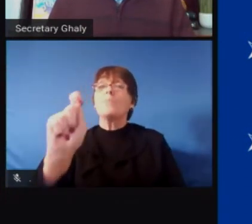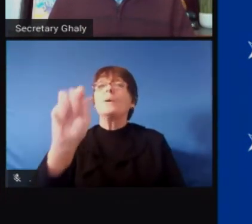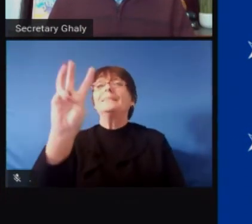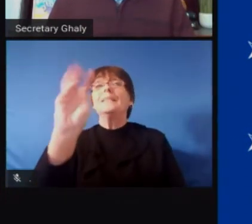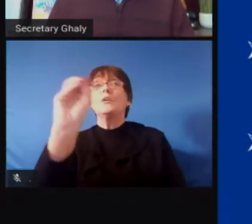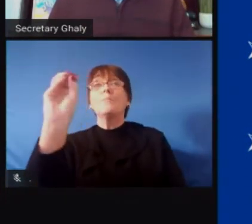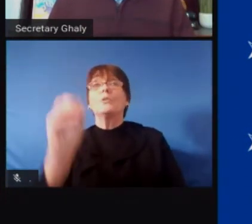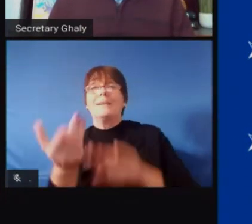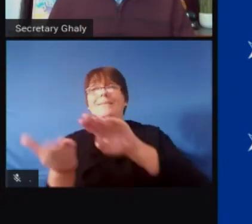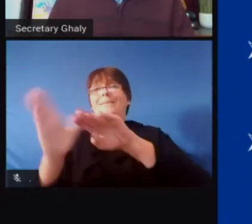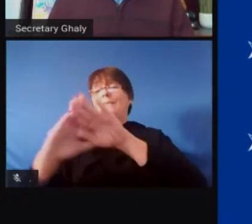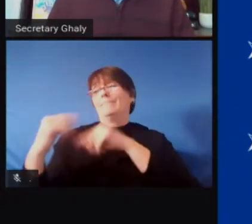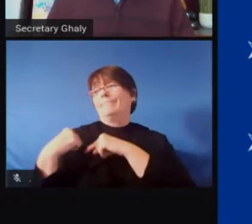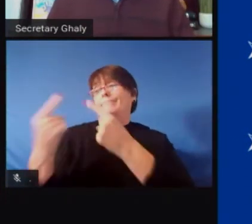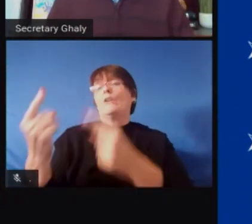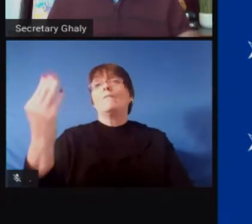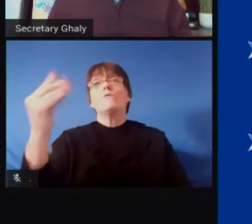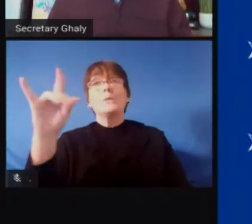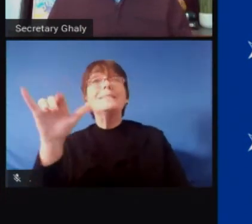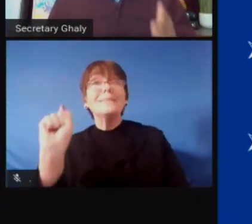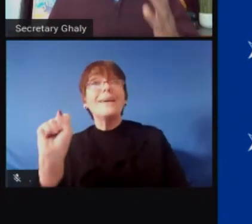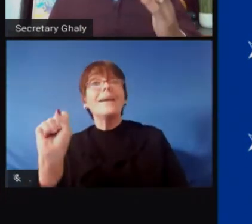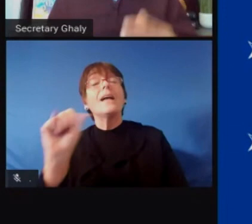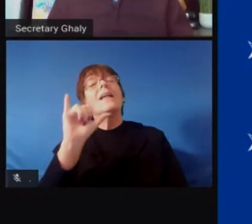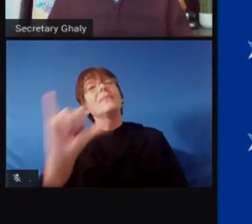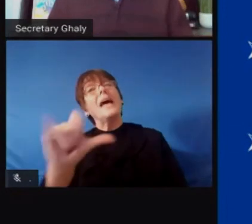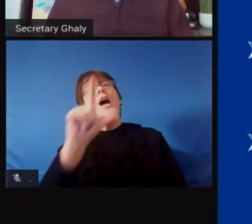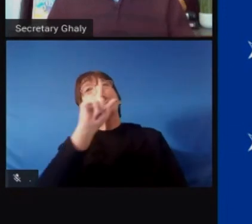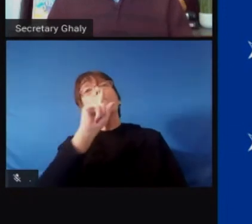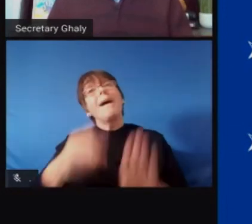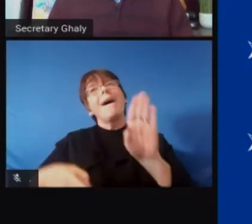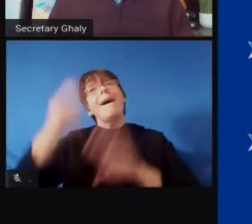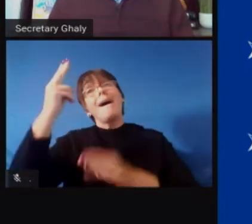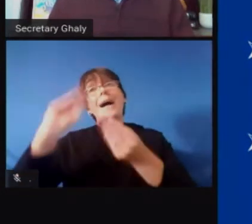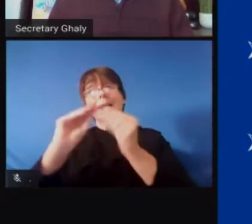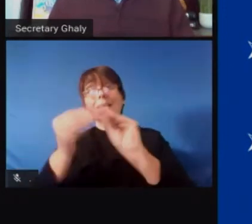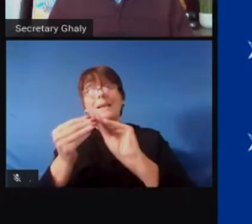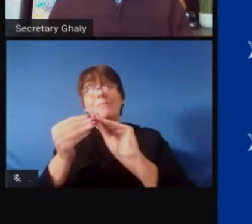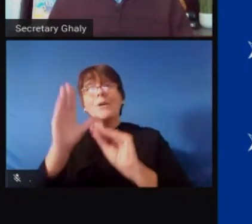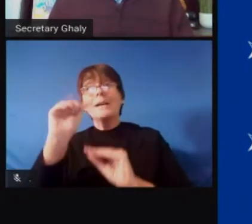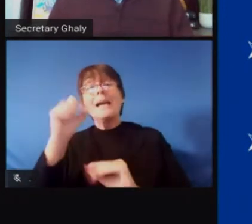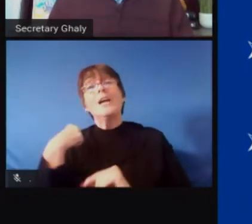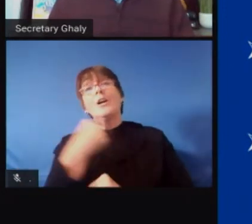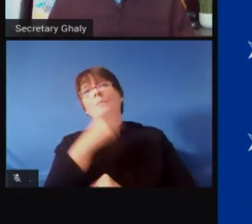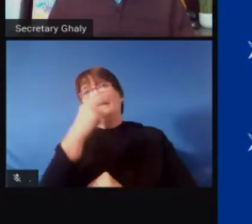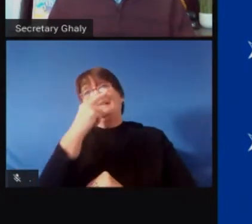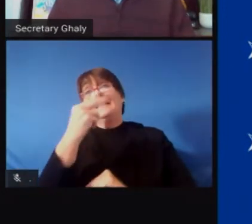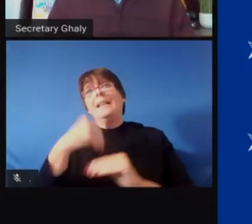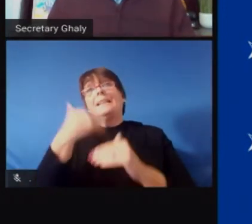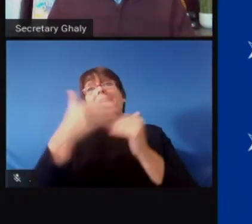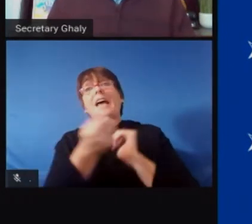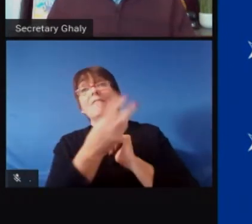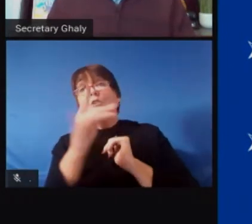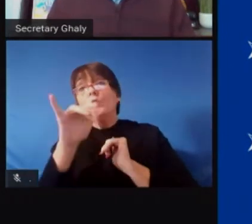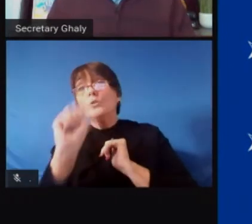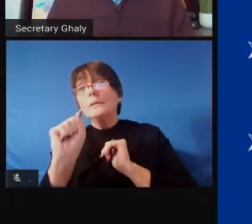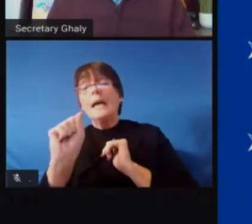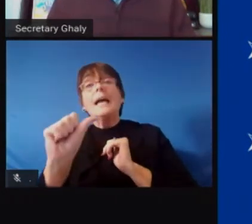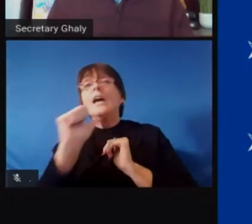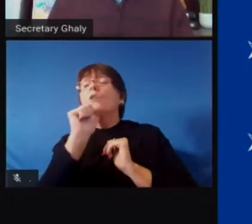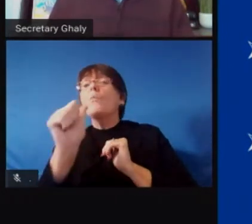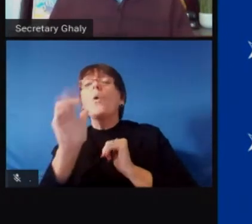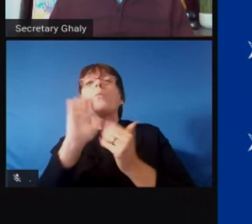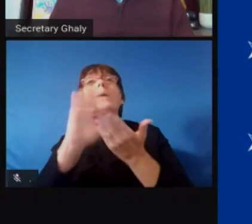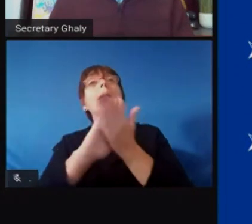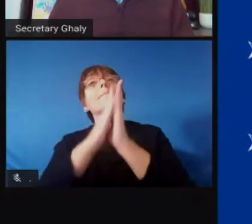31.6% increase over the past 14 days. These really higher number of cases that we've seen over the next few days won't manifest or won't